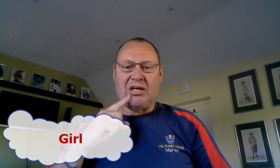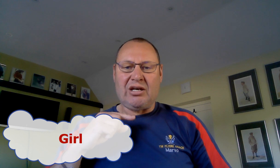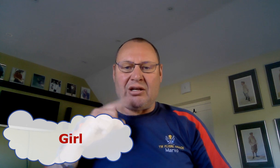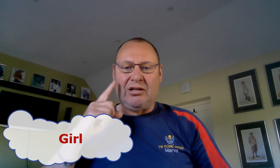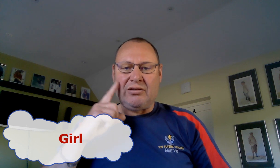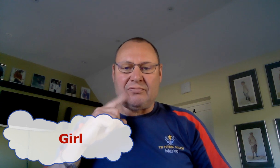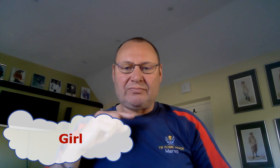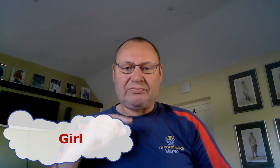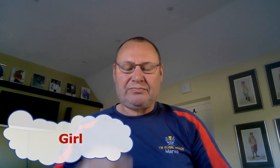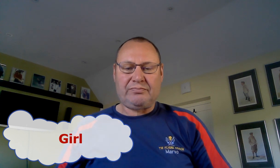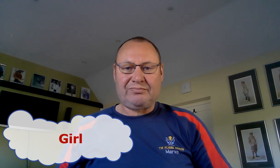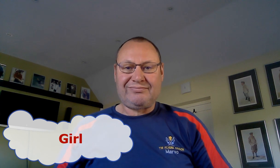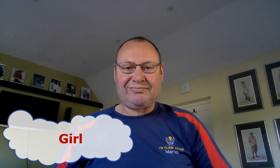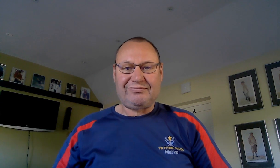Girl.